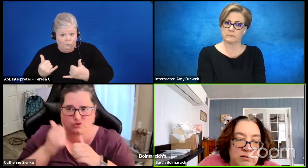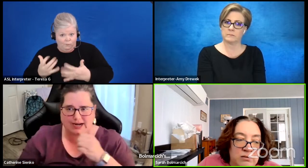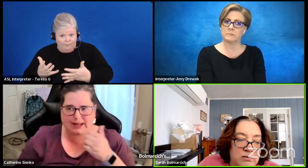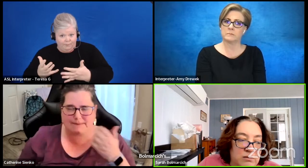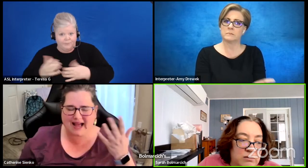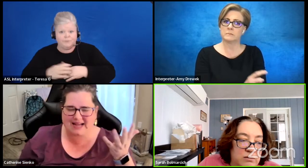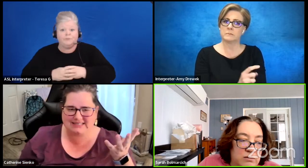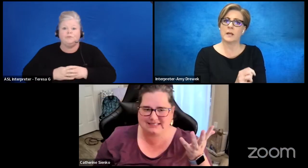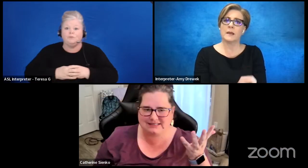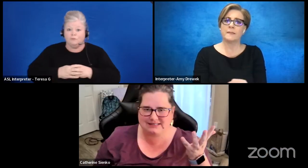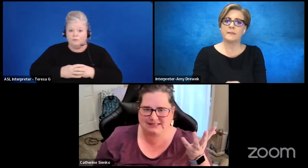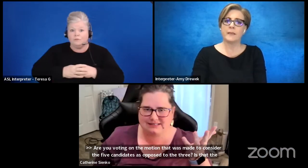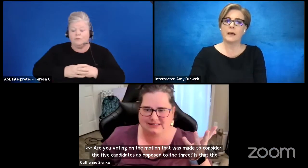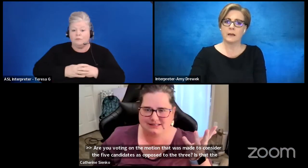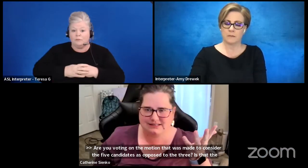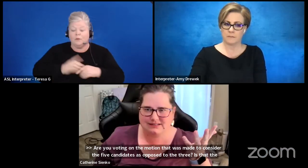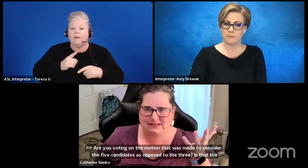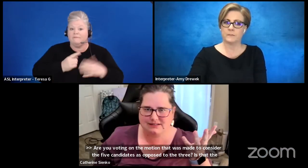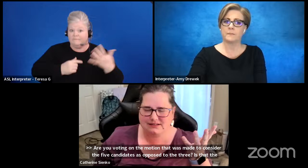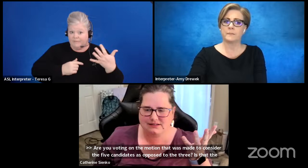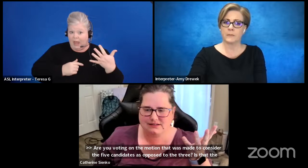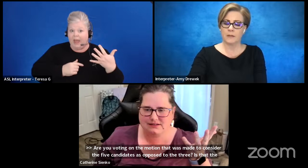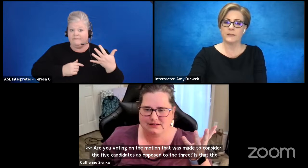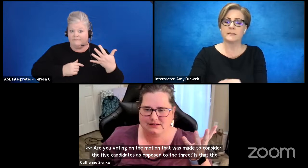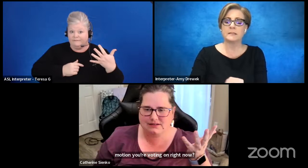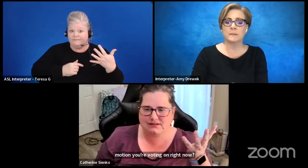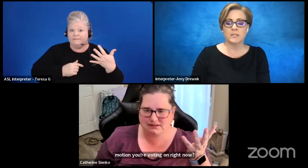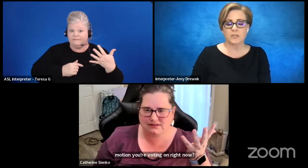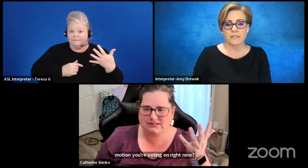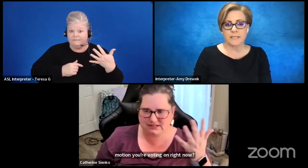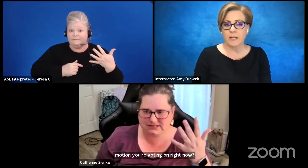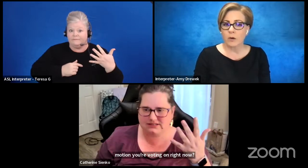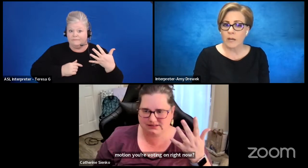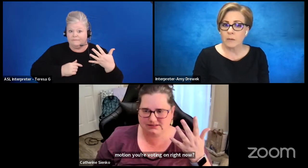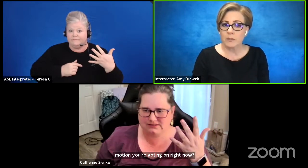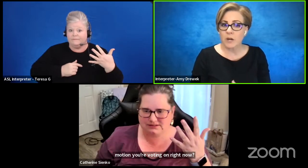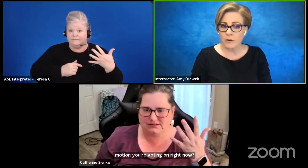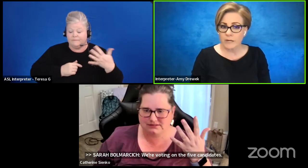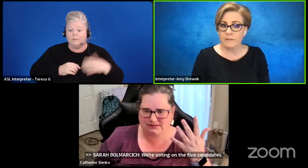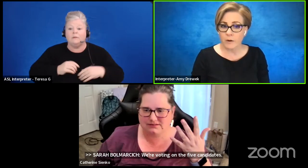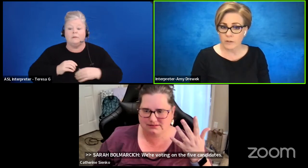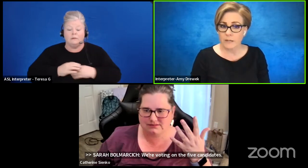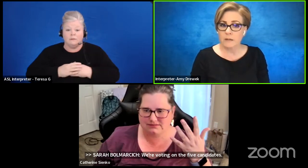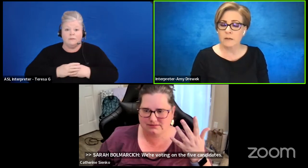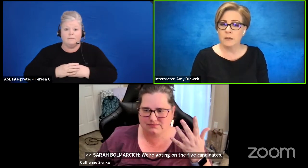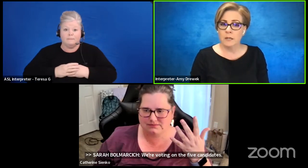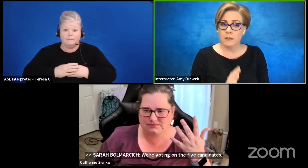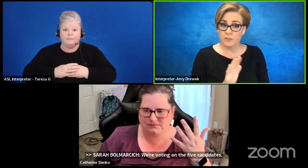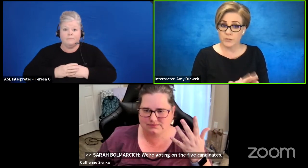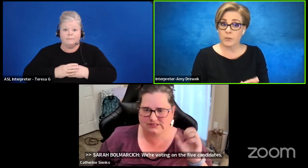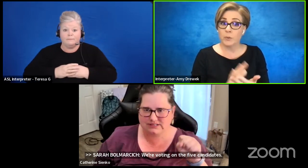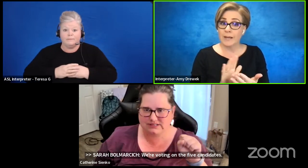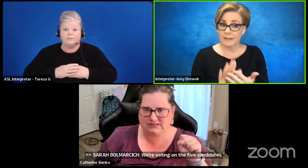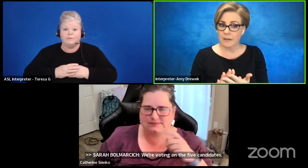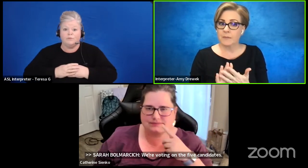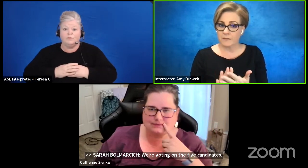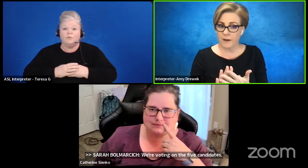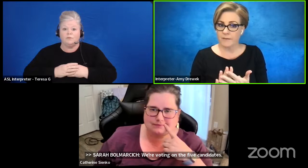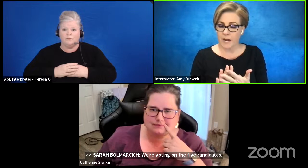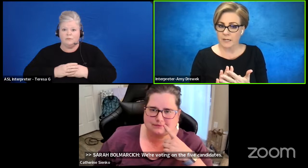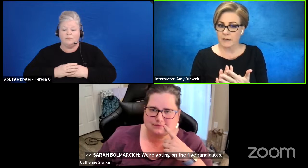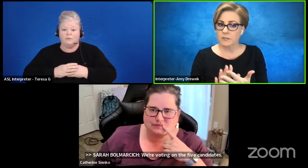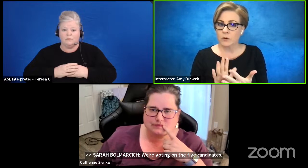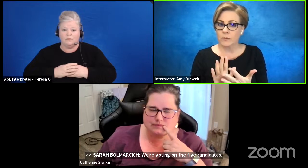candidates. The 5 candidates themselves? This is Commissioner Cienko. It was already voted